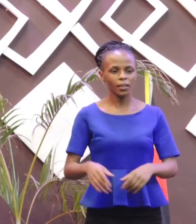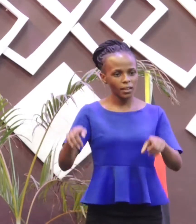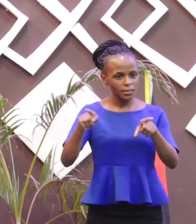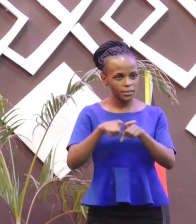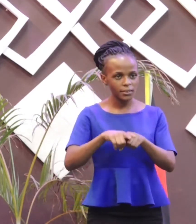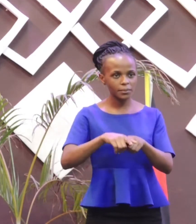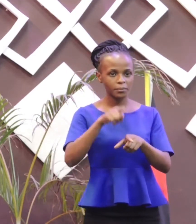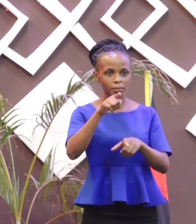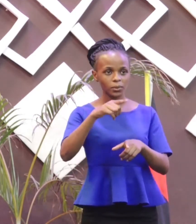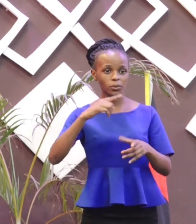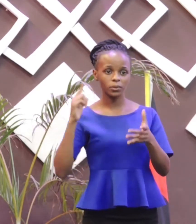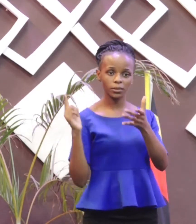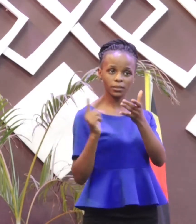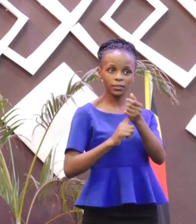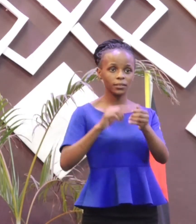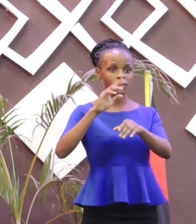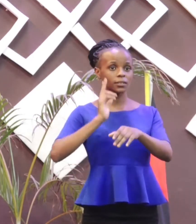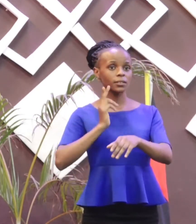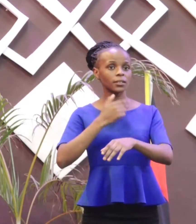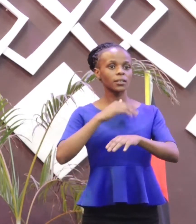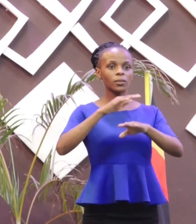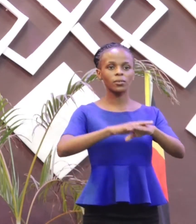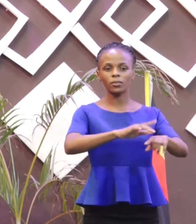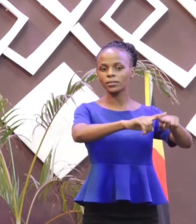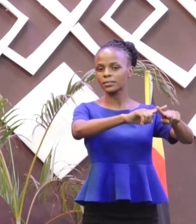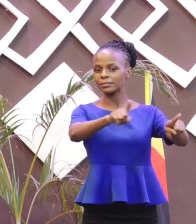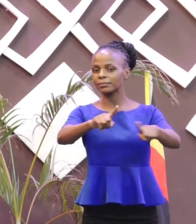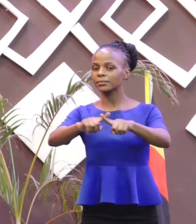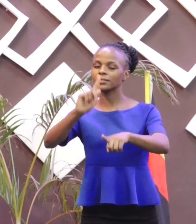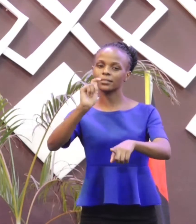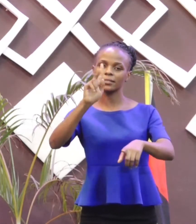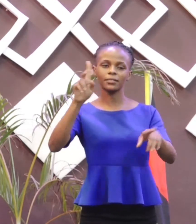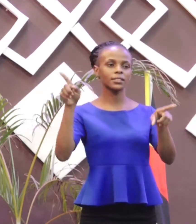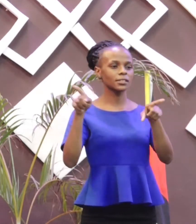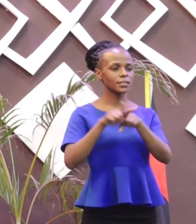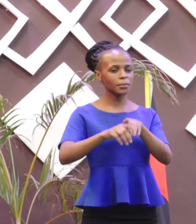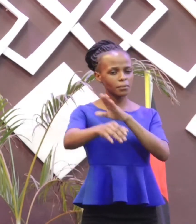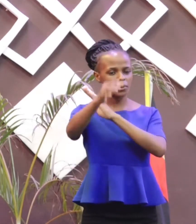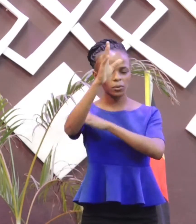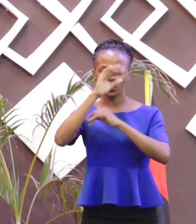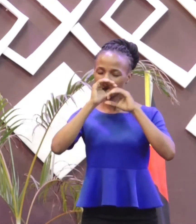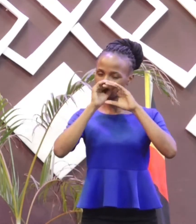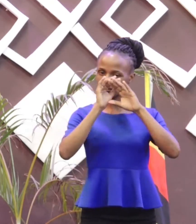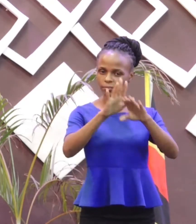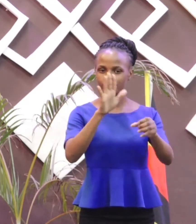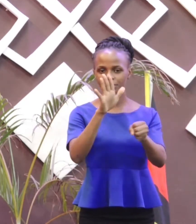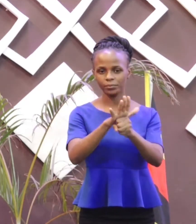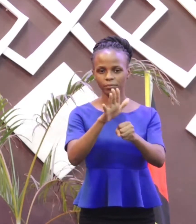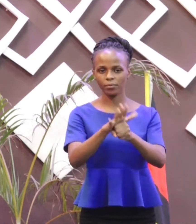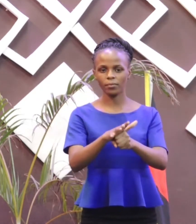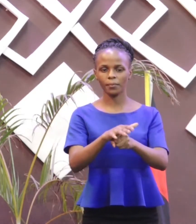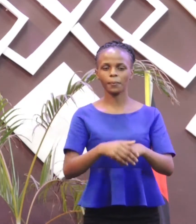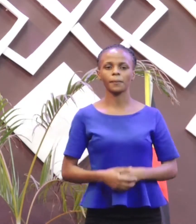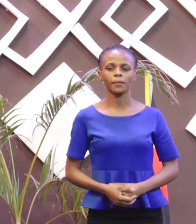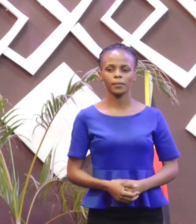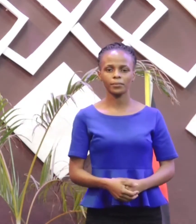Namwe abatufunira ku mikutu gya TV egyenjawulo, may God bless you. And those that get us from the different TV stations, may